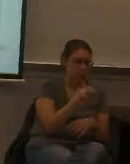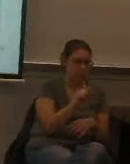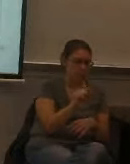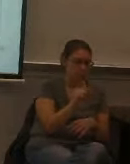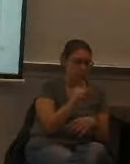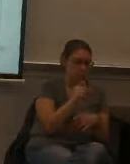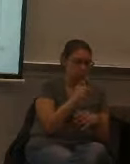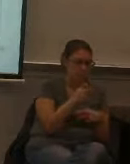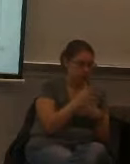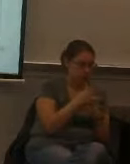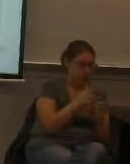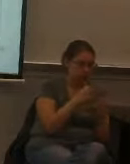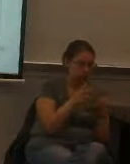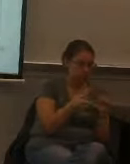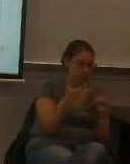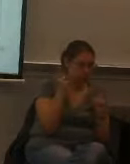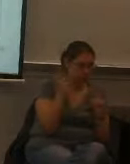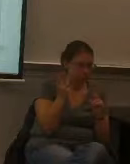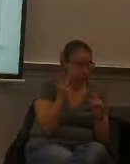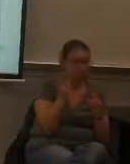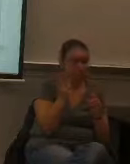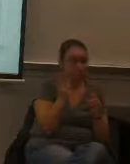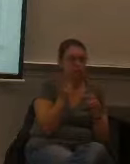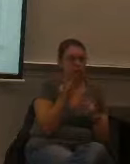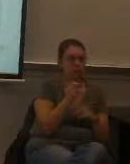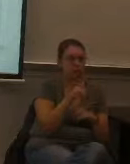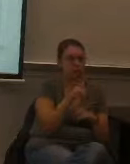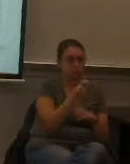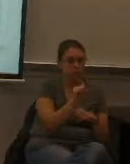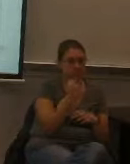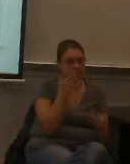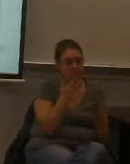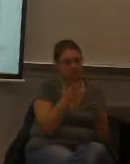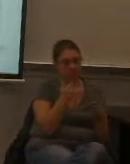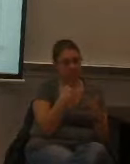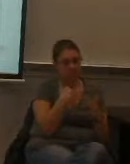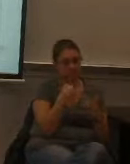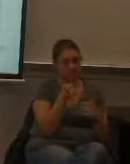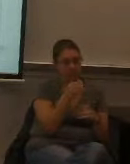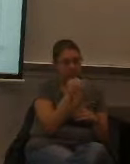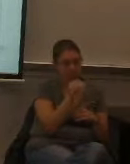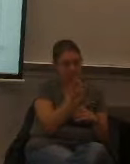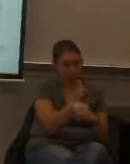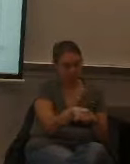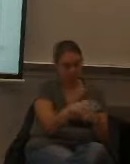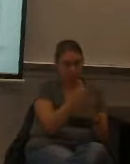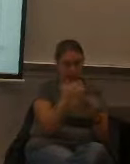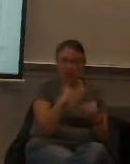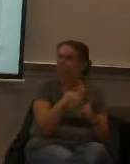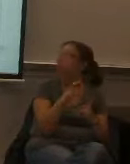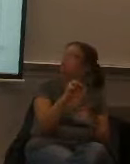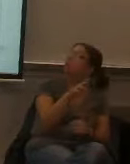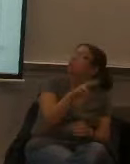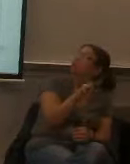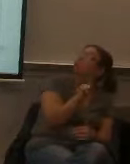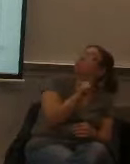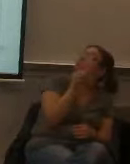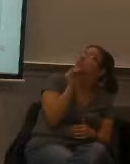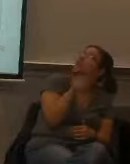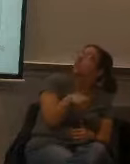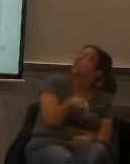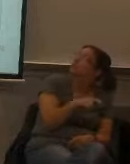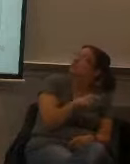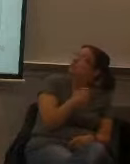of the producers is very high. The herbivores perhaps have 10% of that. The carnivores that eat